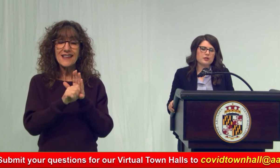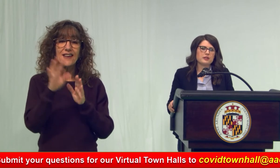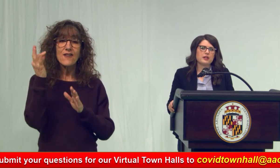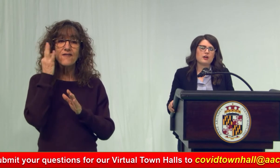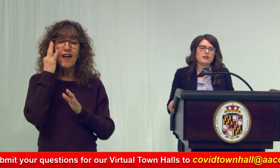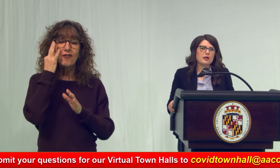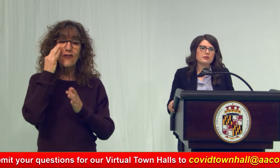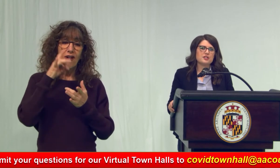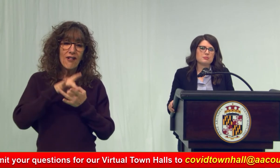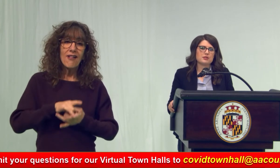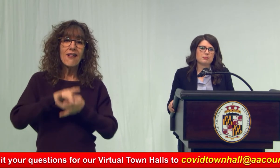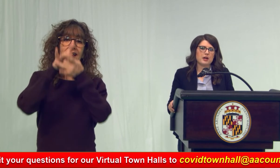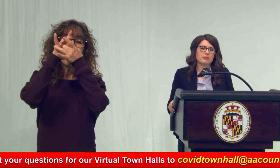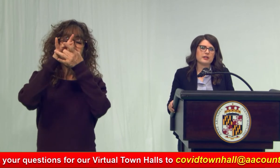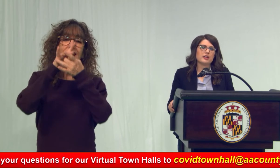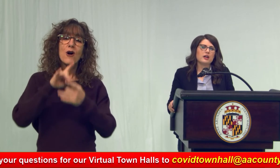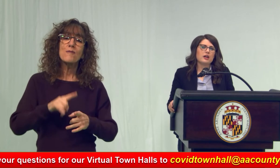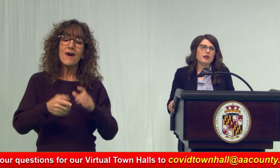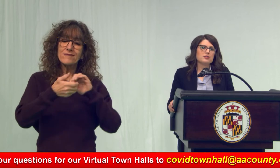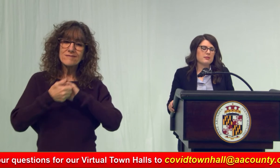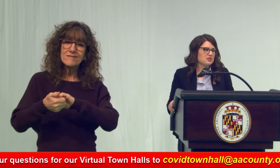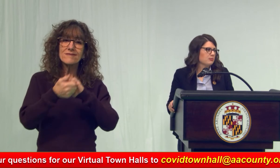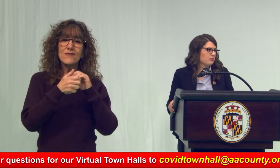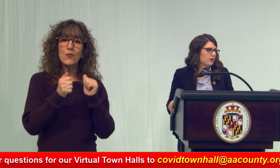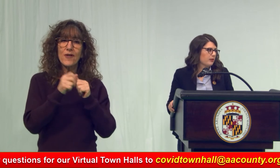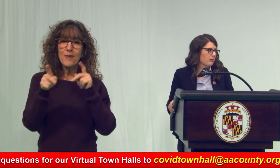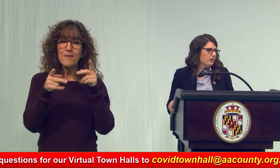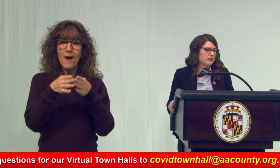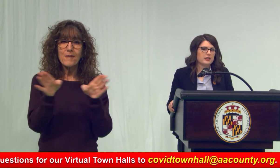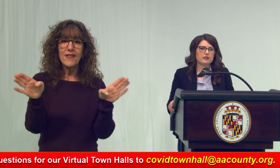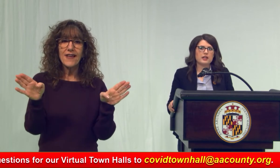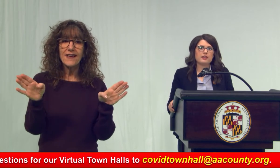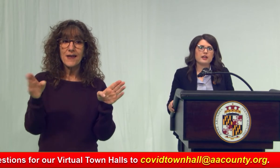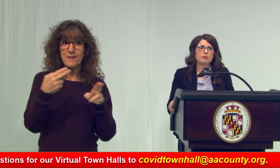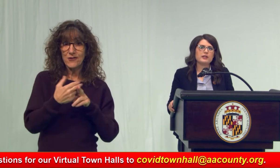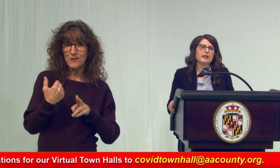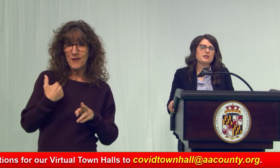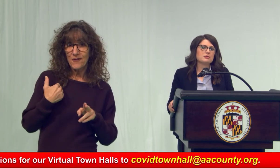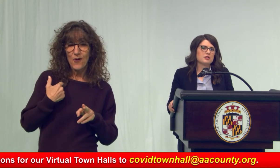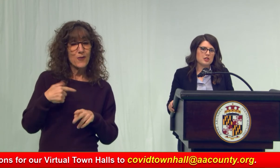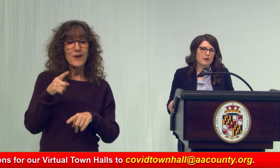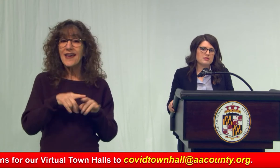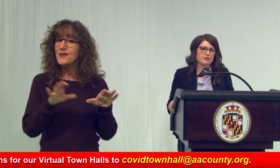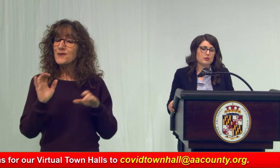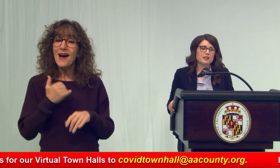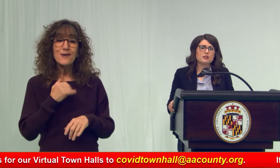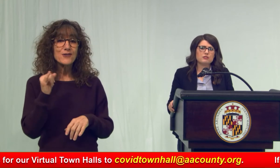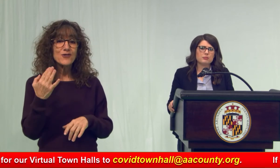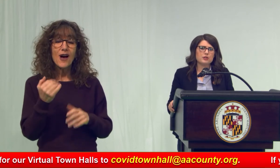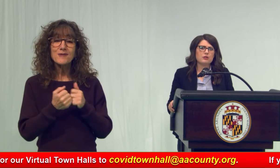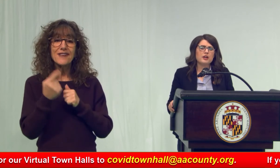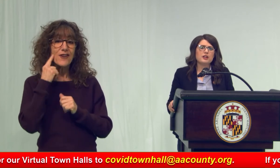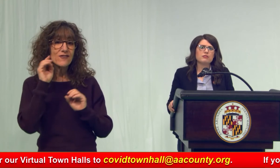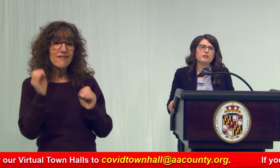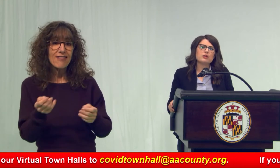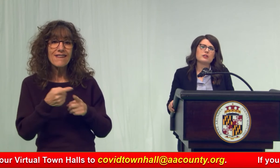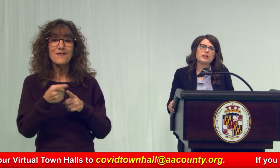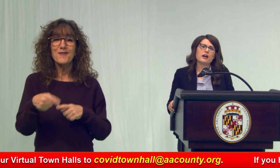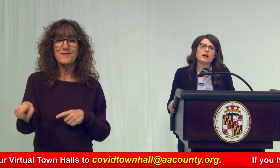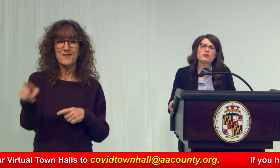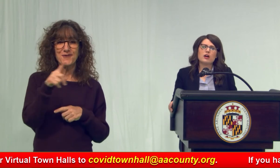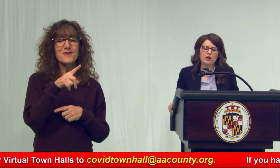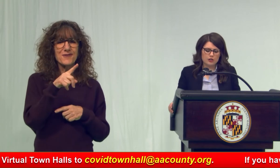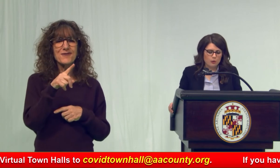most importantly, our collaboration with the public. It was mentioned before, but I want to reiterate that we cannot do our jobs if we don't hear from you, if we